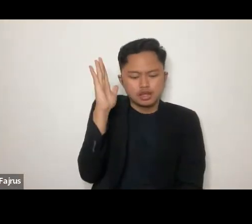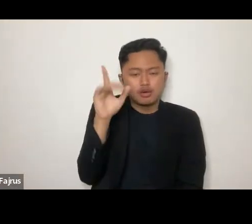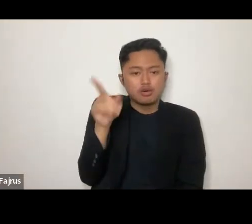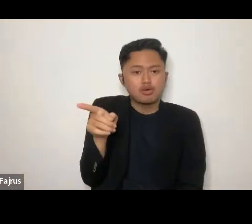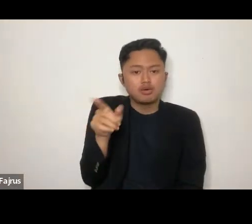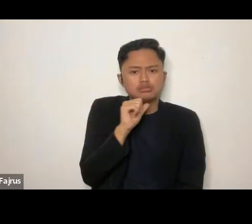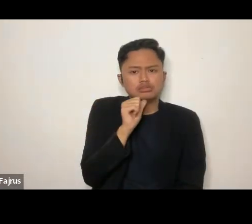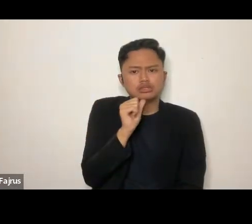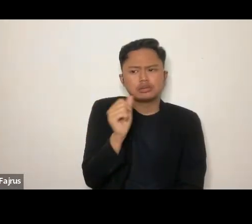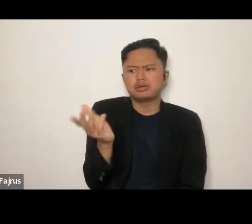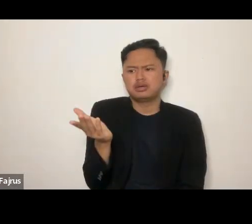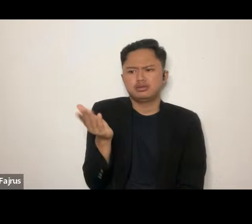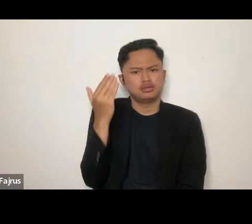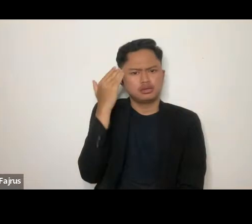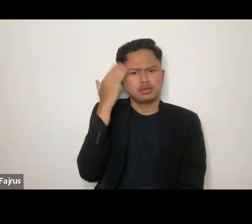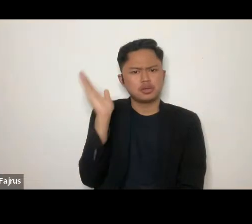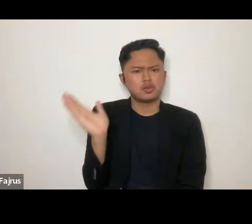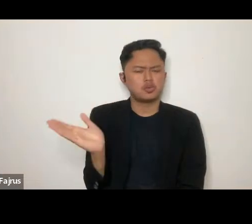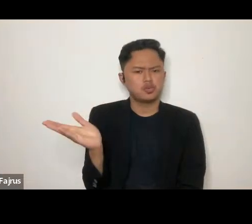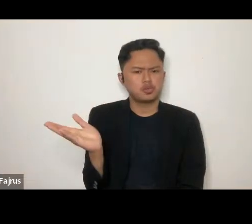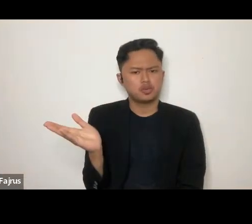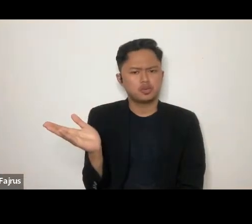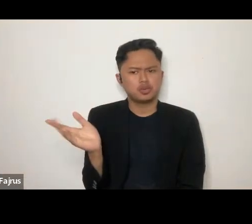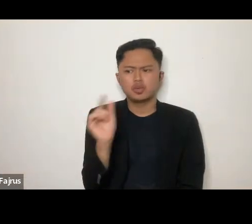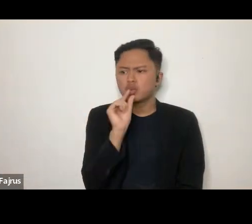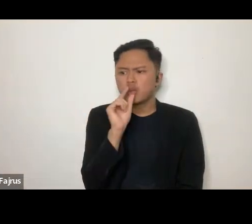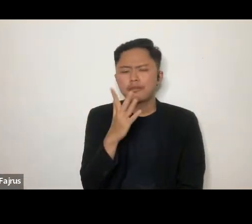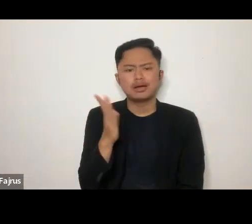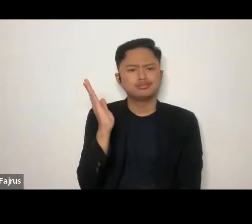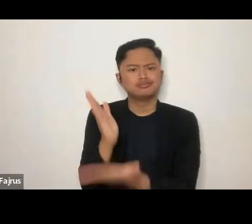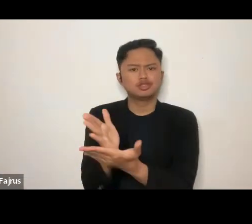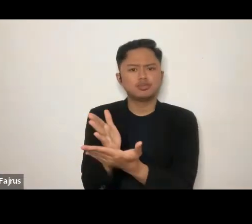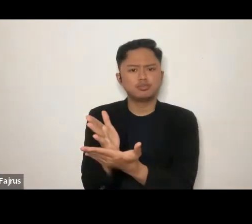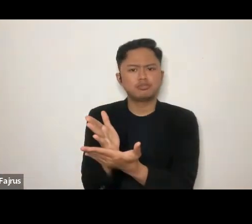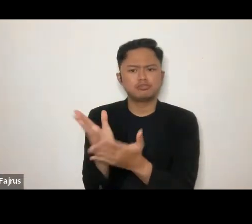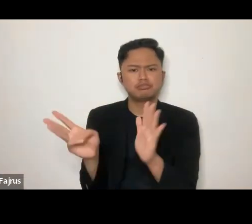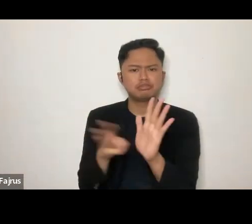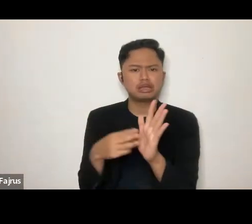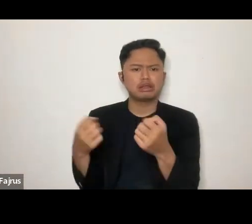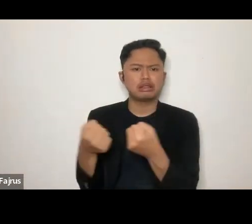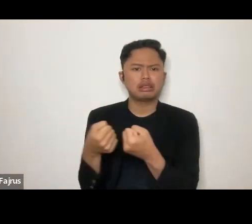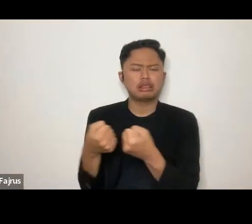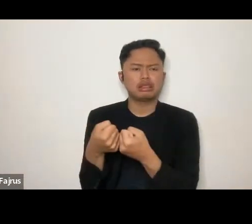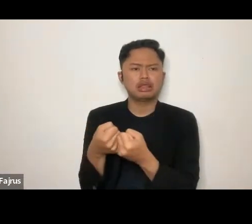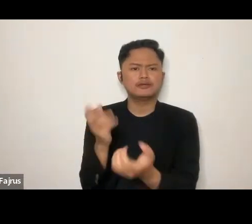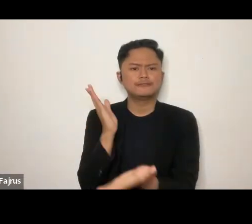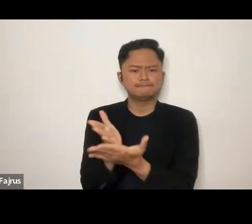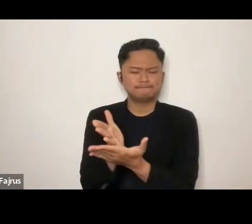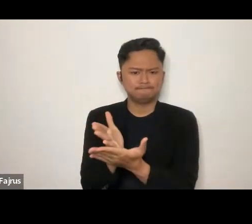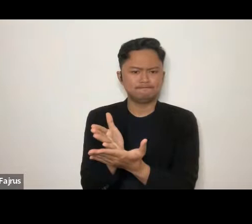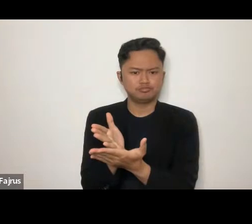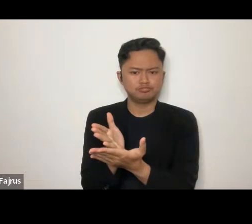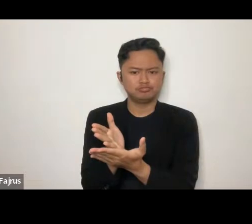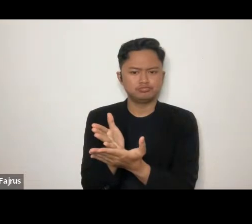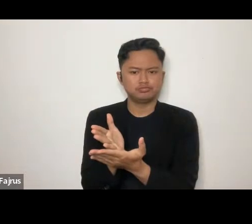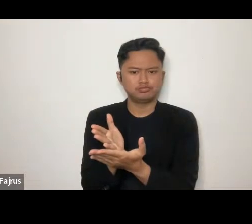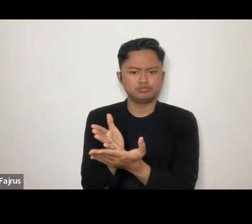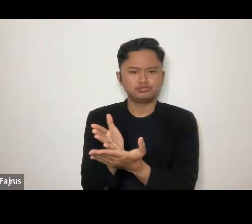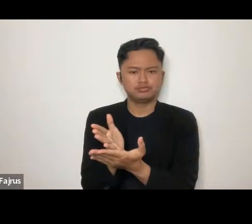are mobilizing them to stop, to have conflict with our students, West Papuan students.